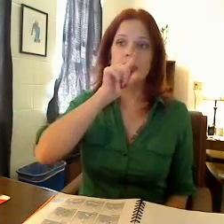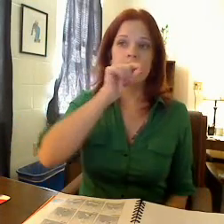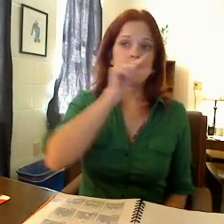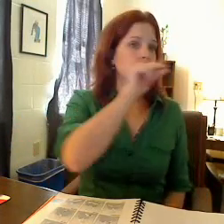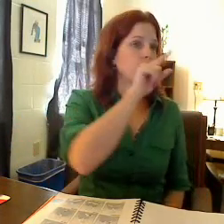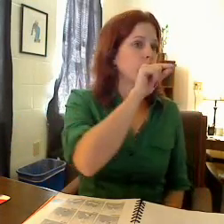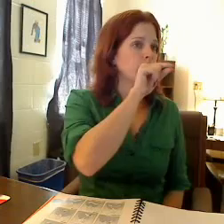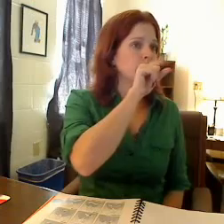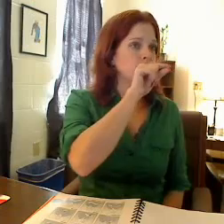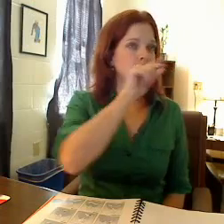Chicken or bird.